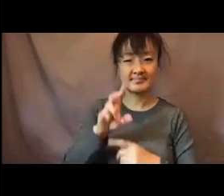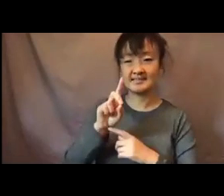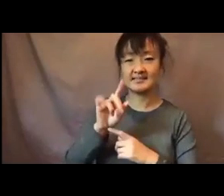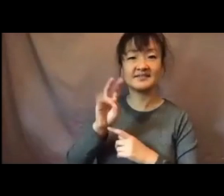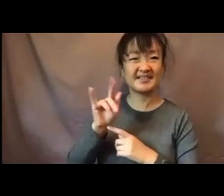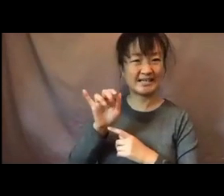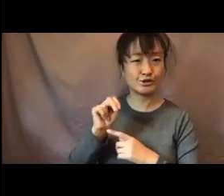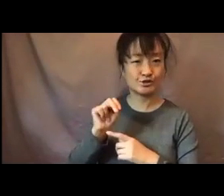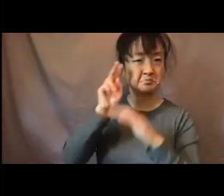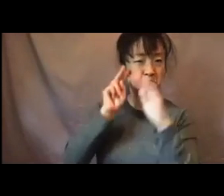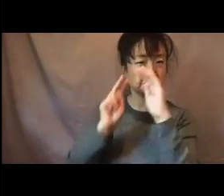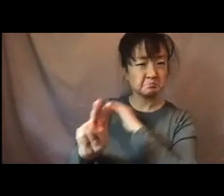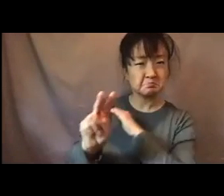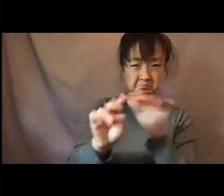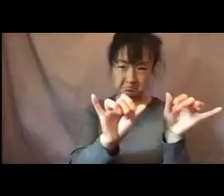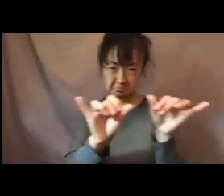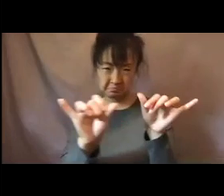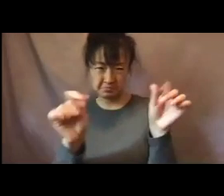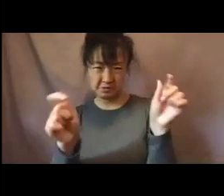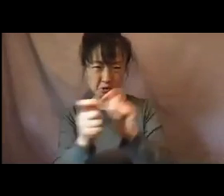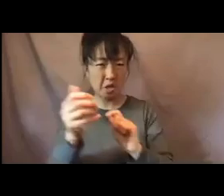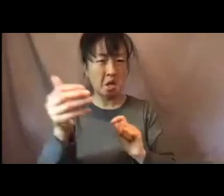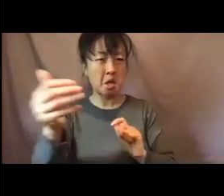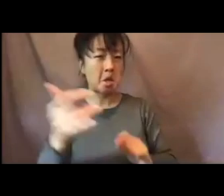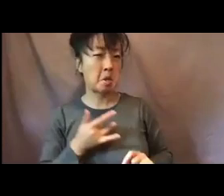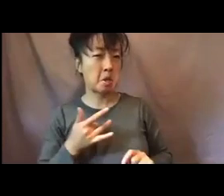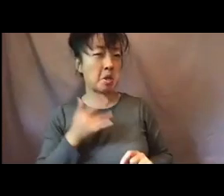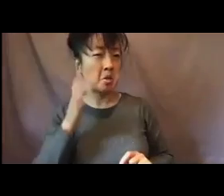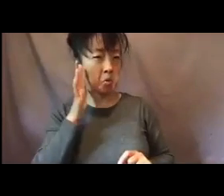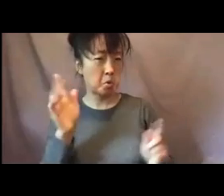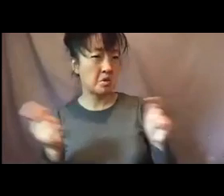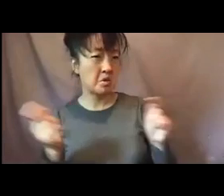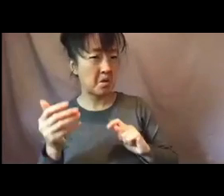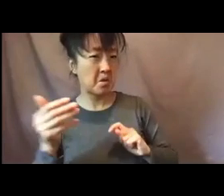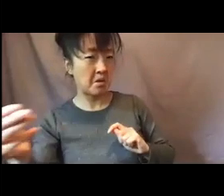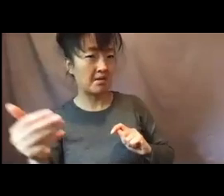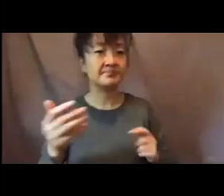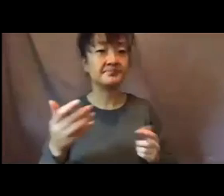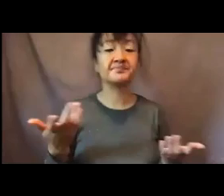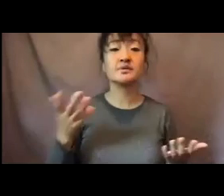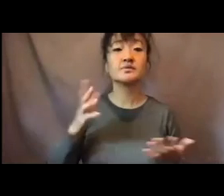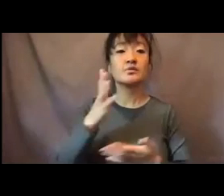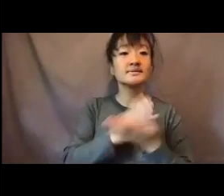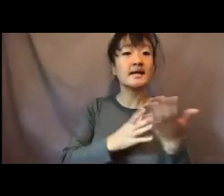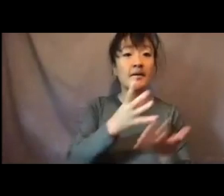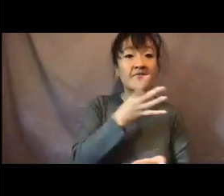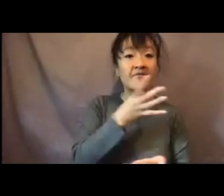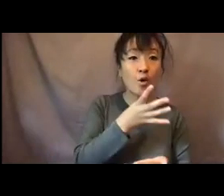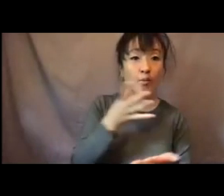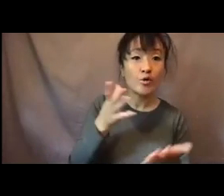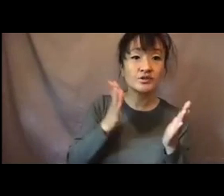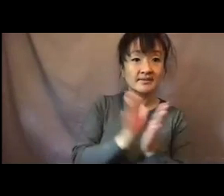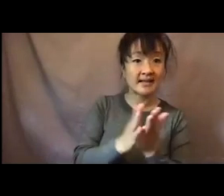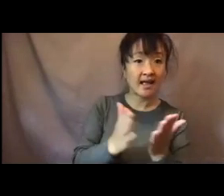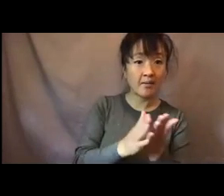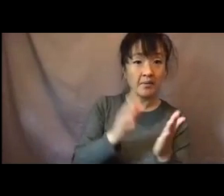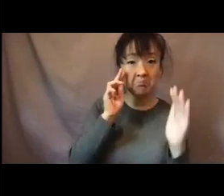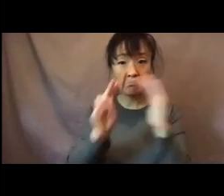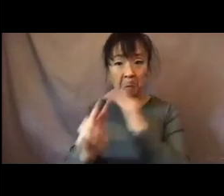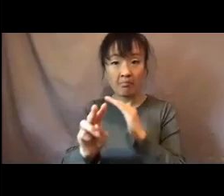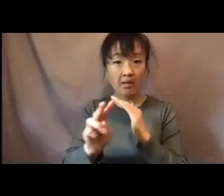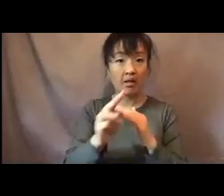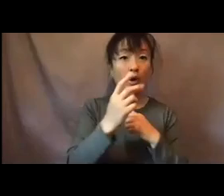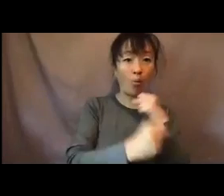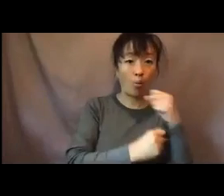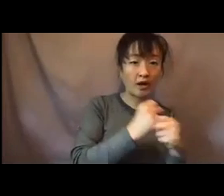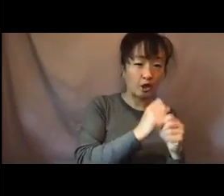change. A kind of super farmer's almanac, in fact, because they looked at change 1 year relative to